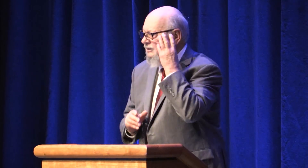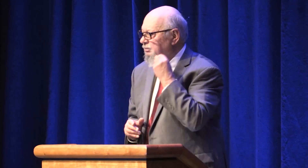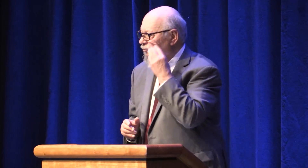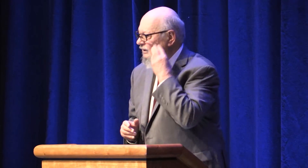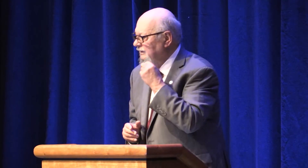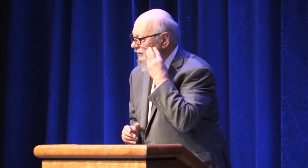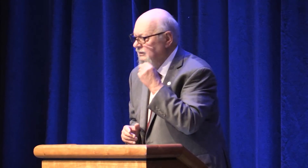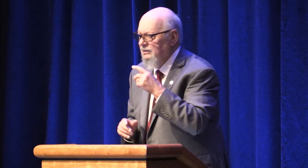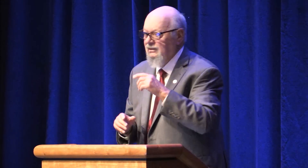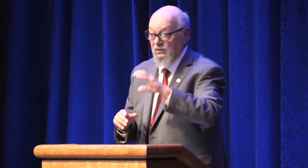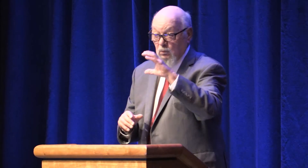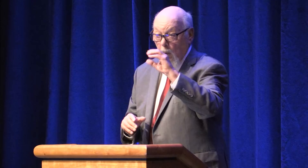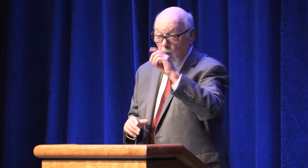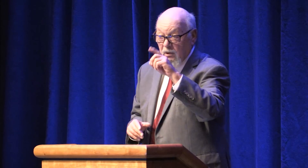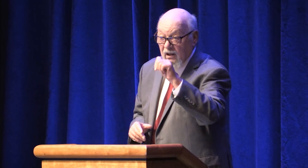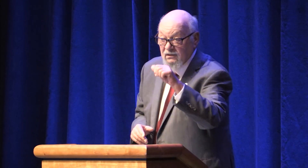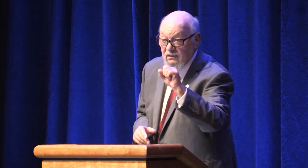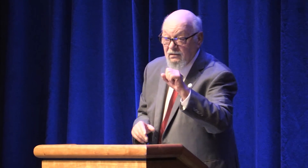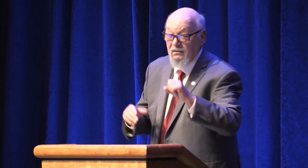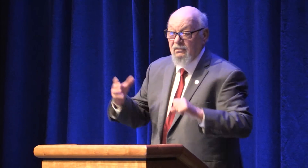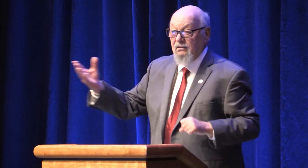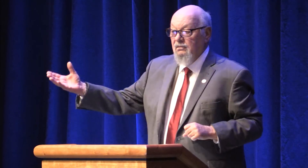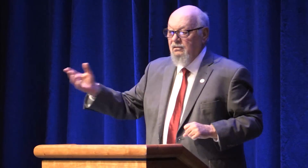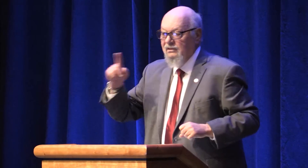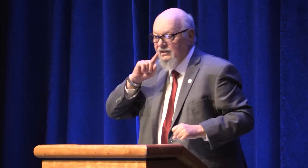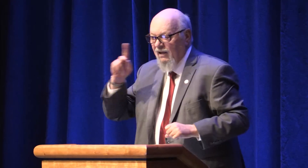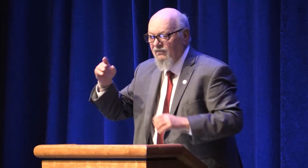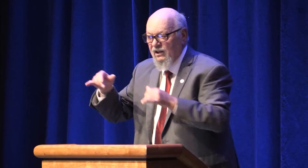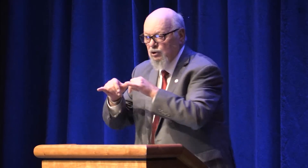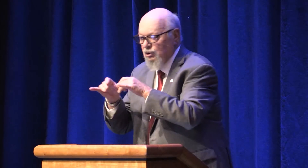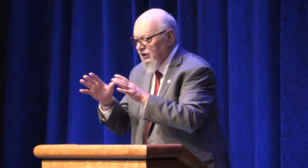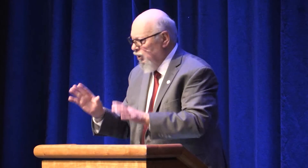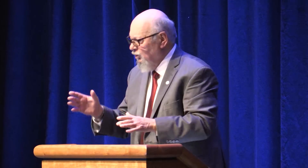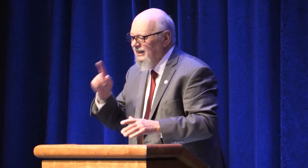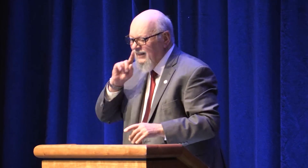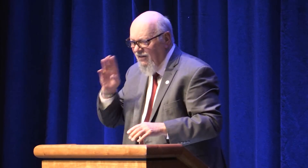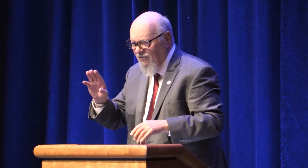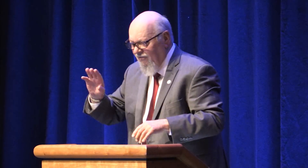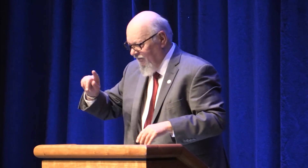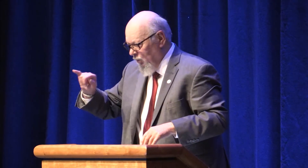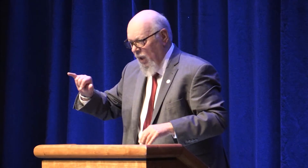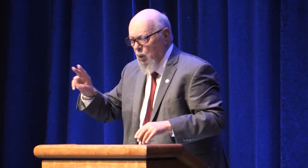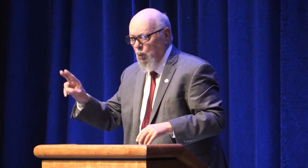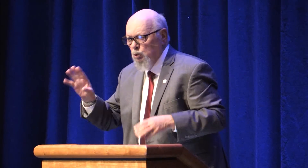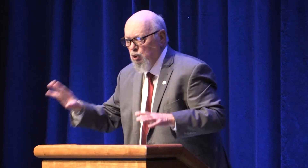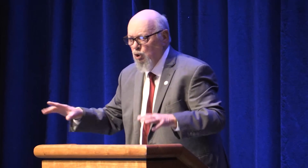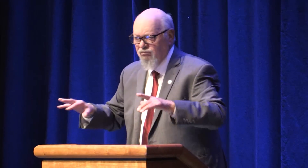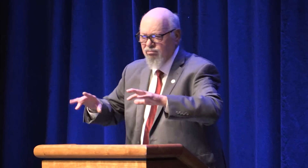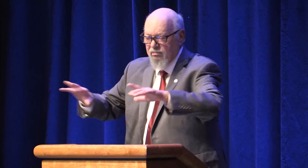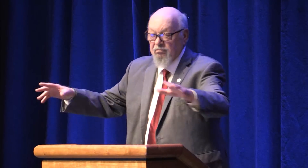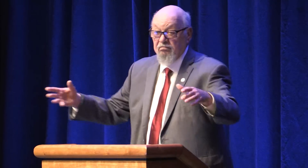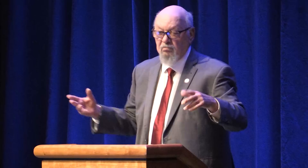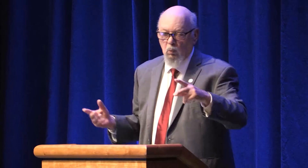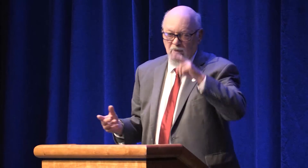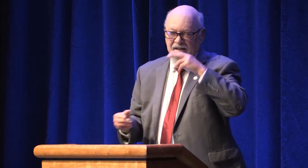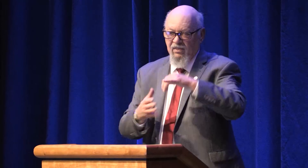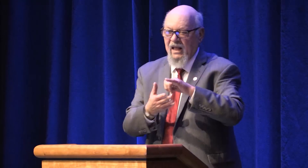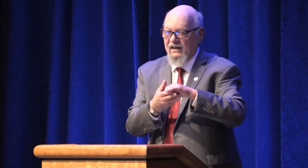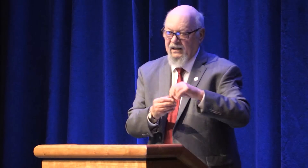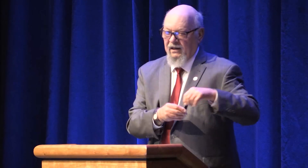who had actually lived through the experience of using TTYs, CODAs, deaf people, TTY consumers. So you'll